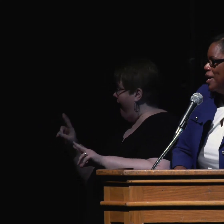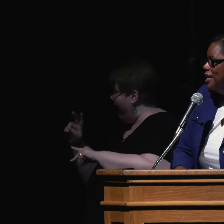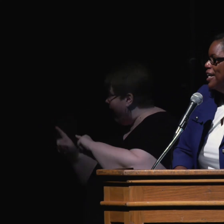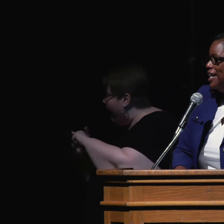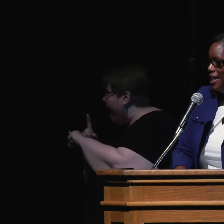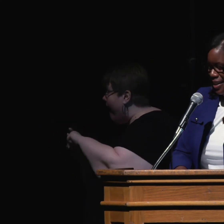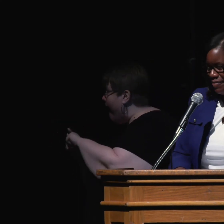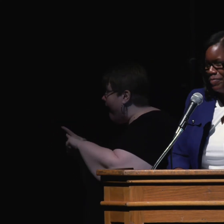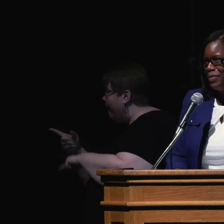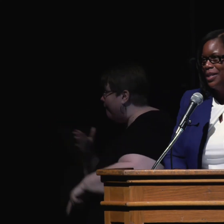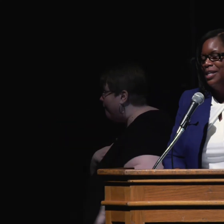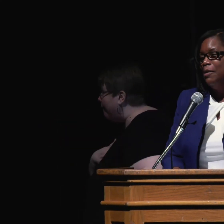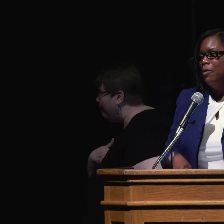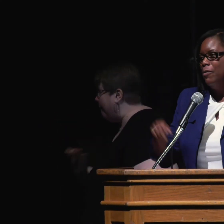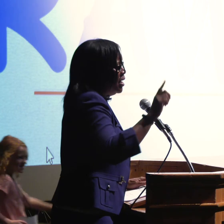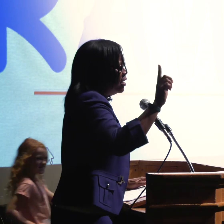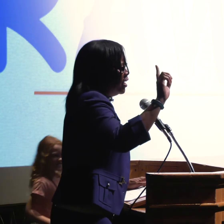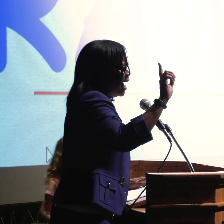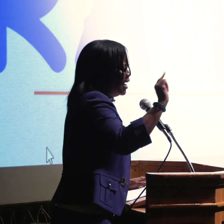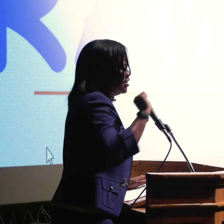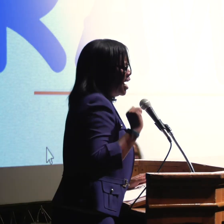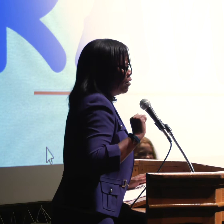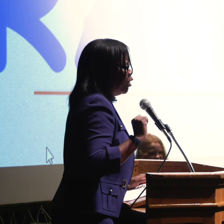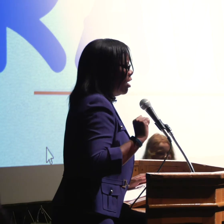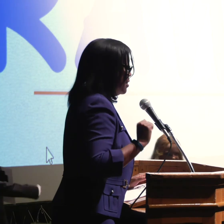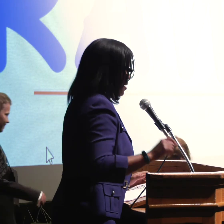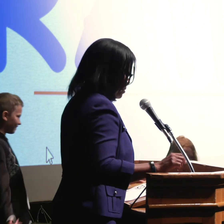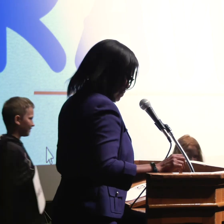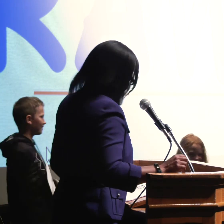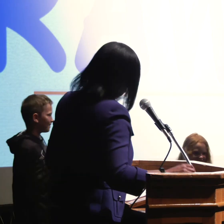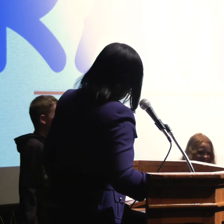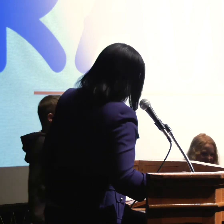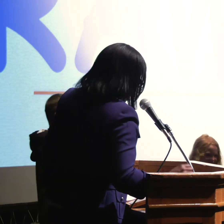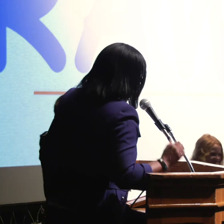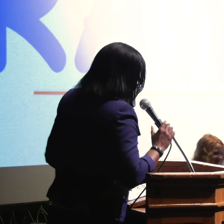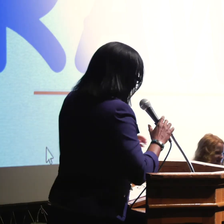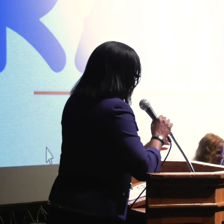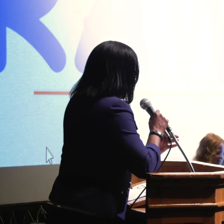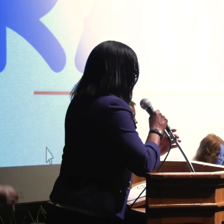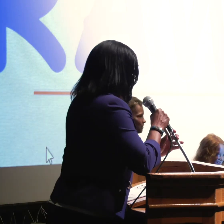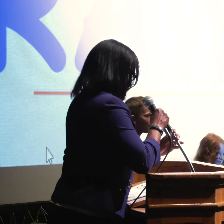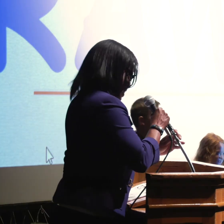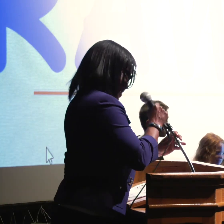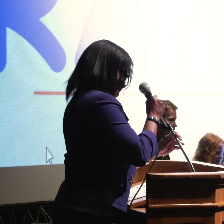and willing? We're not going to hashtag Raw, though.